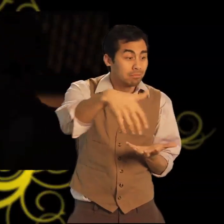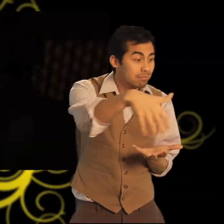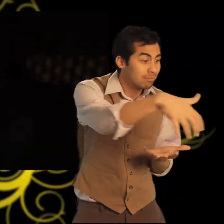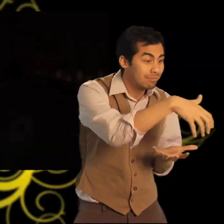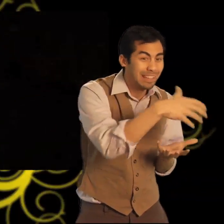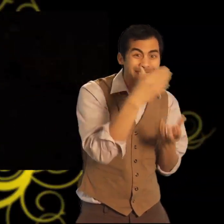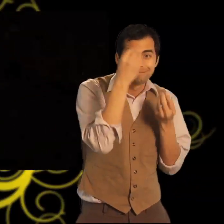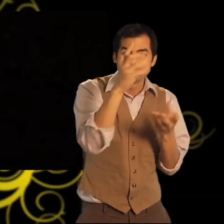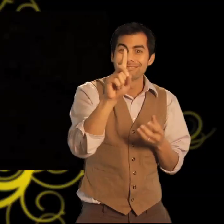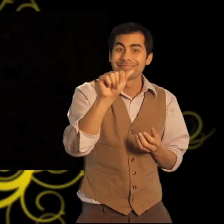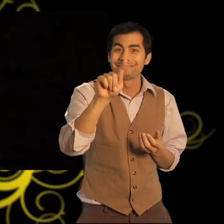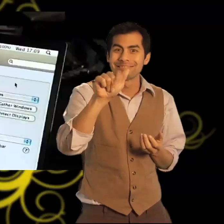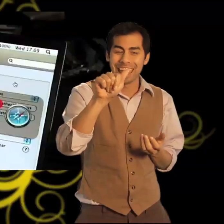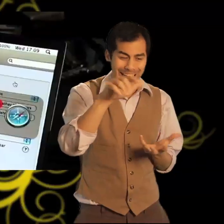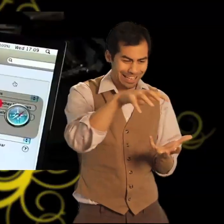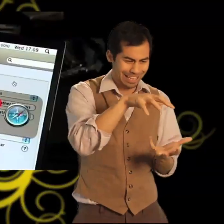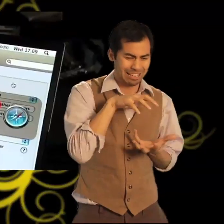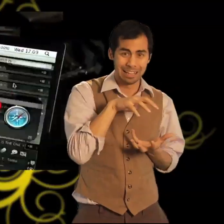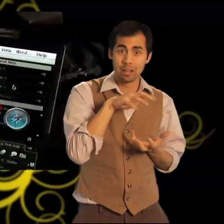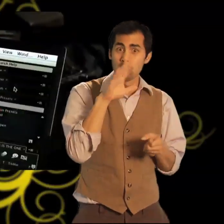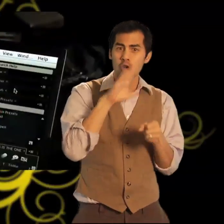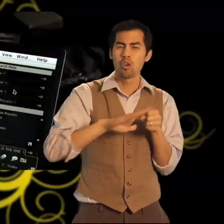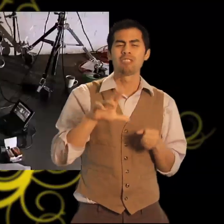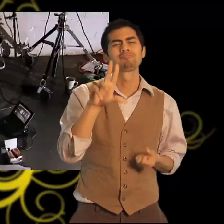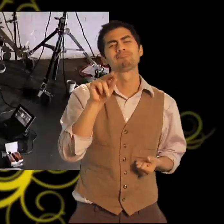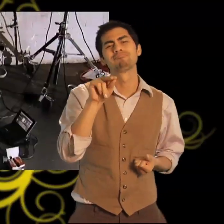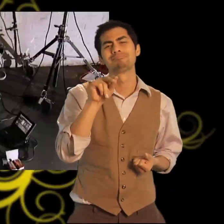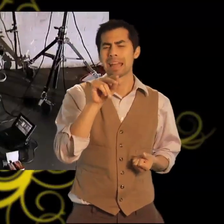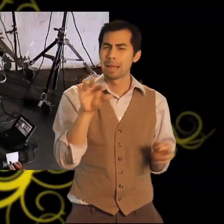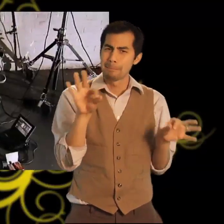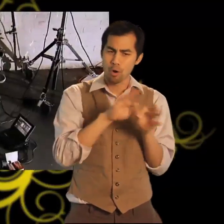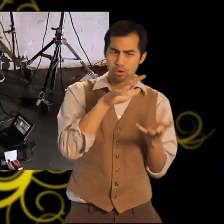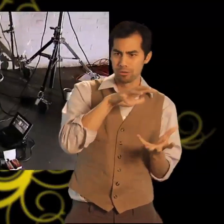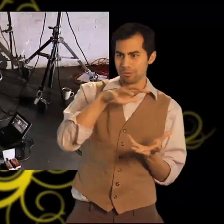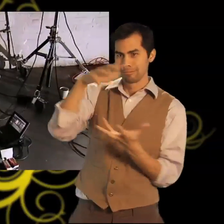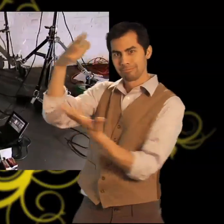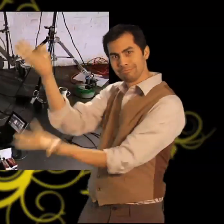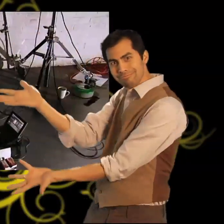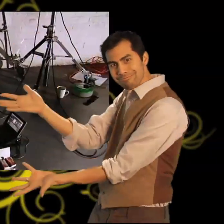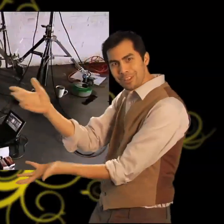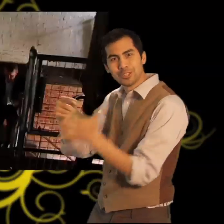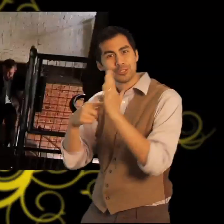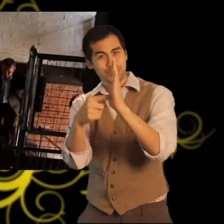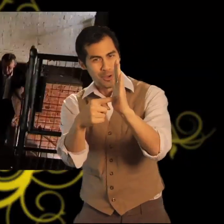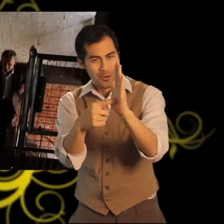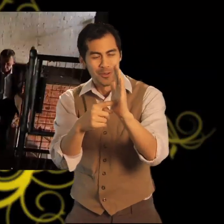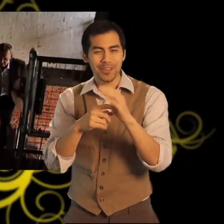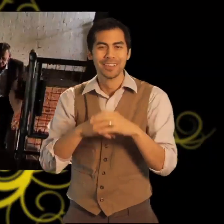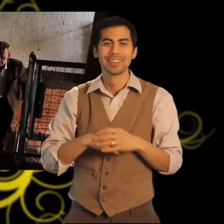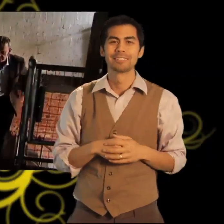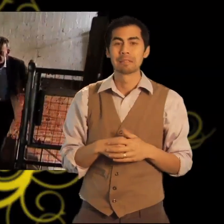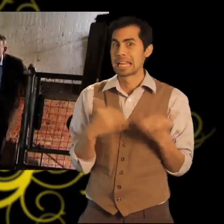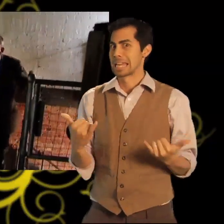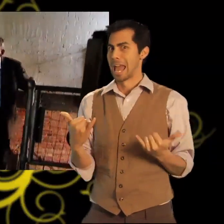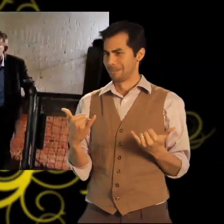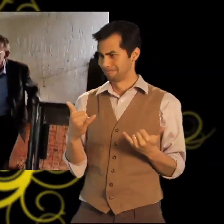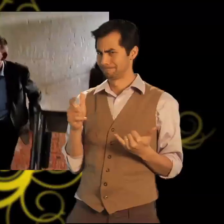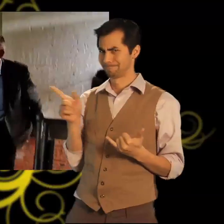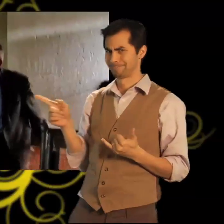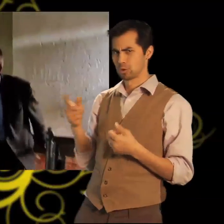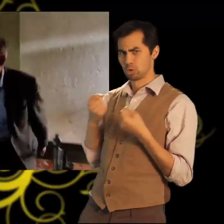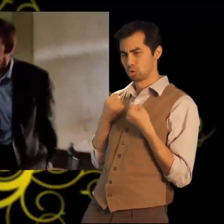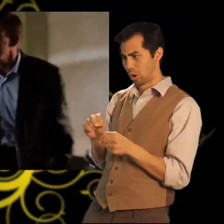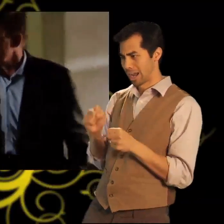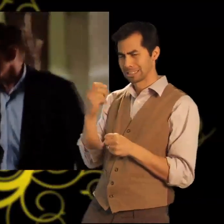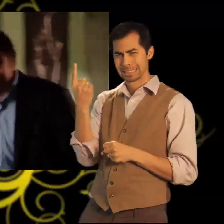enough. I have to show it in ways people both enjoy and understand. Now, I'm going to try something